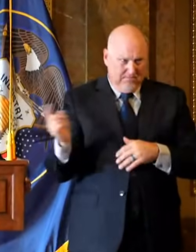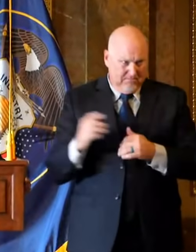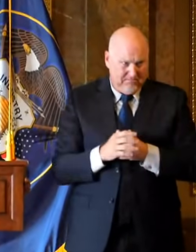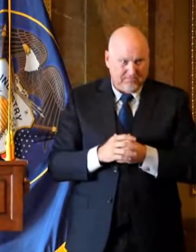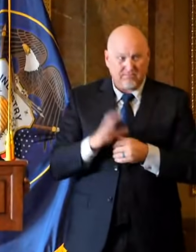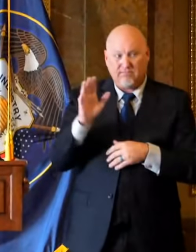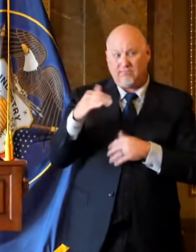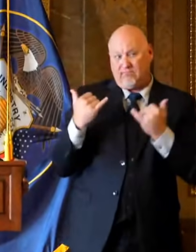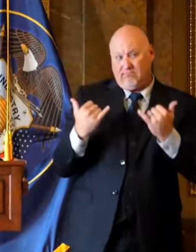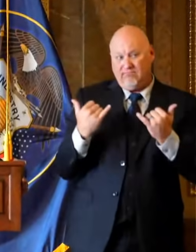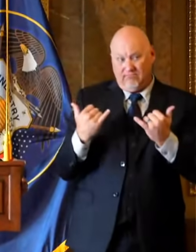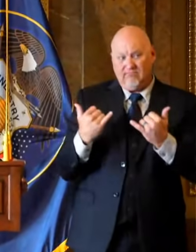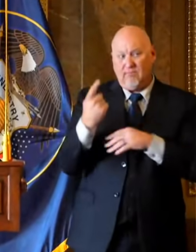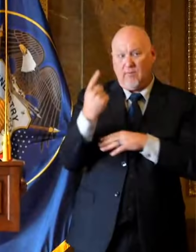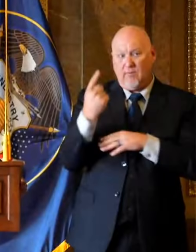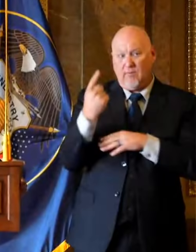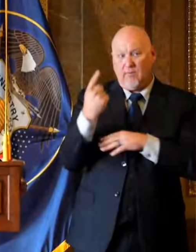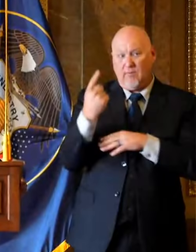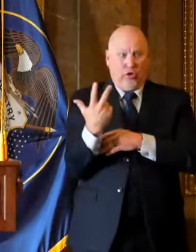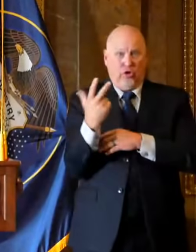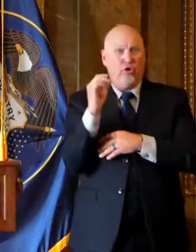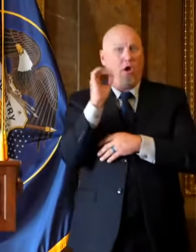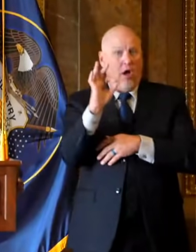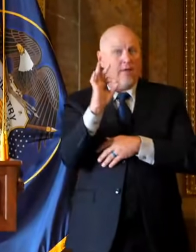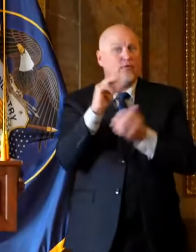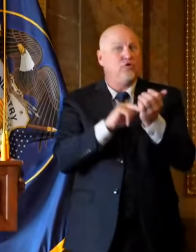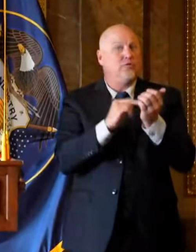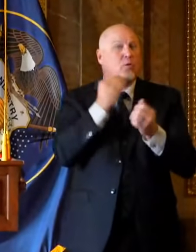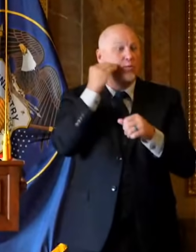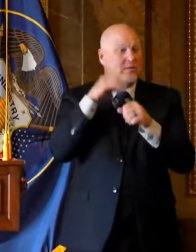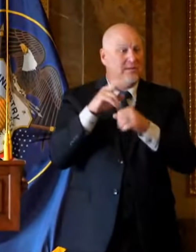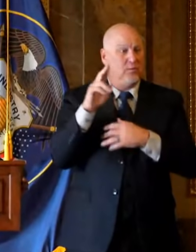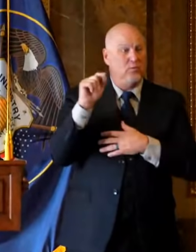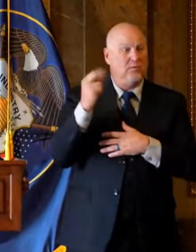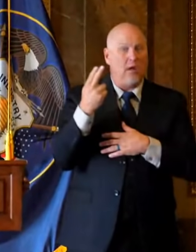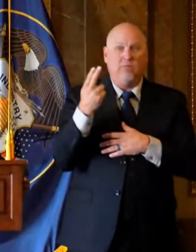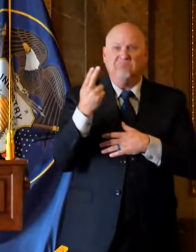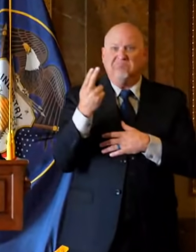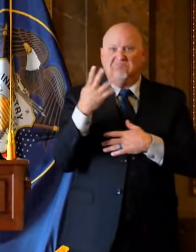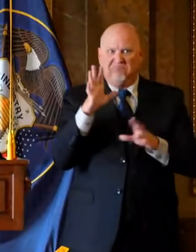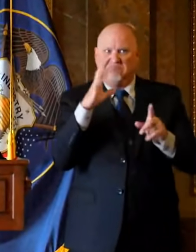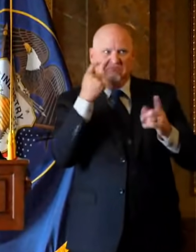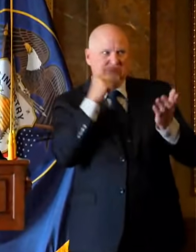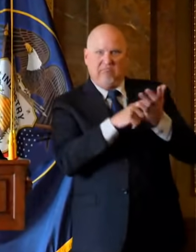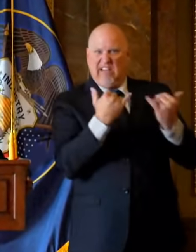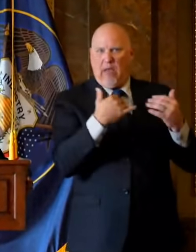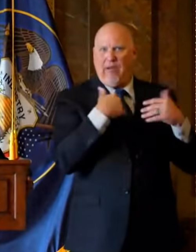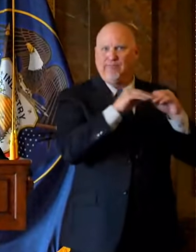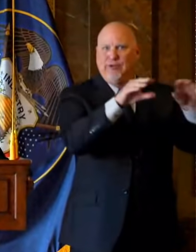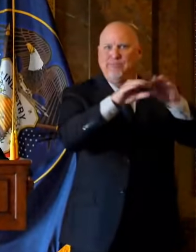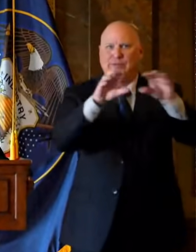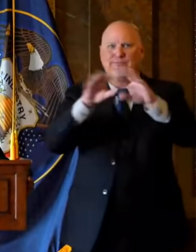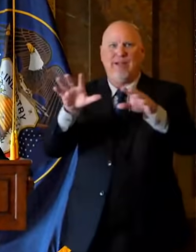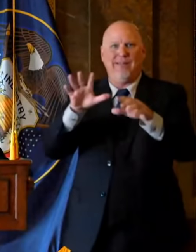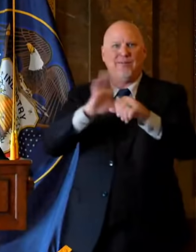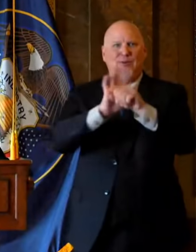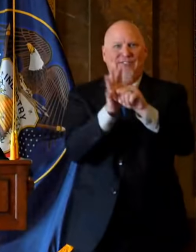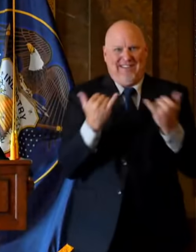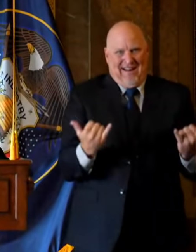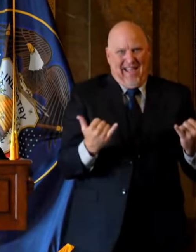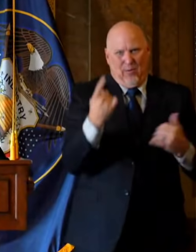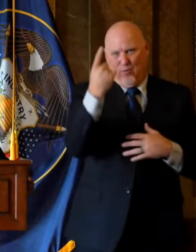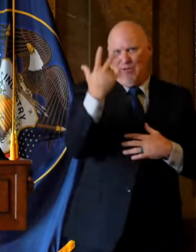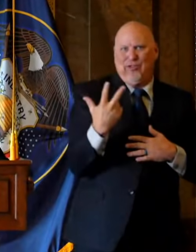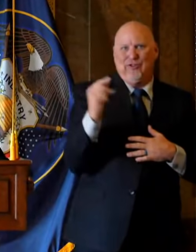a COVID-19 outbreak. The number and size of nursing home outbreaks is directly tied to the number of cases